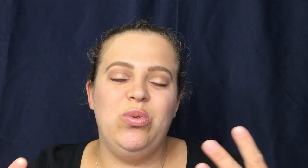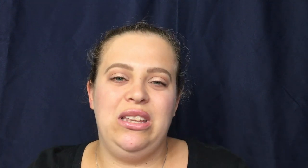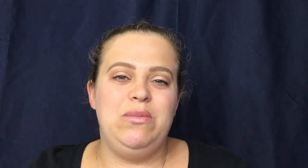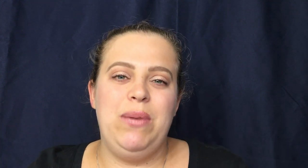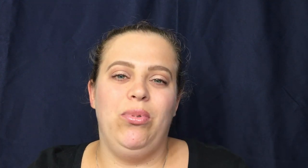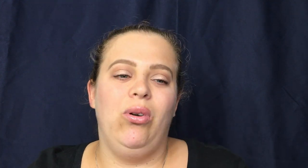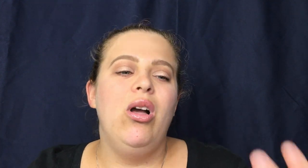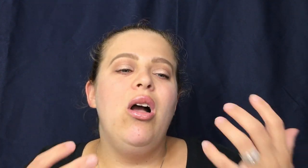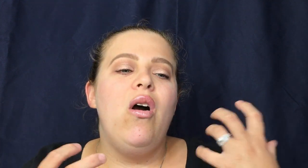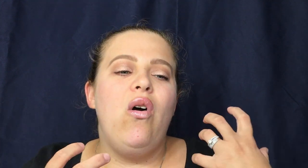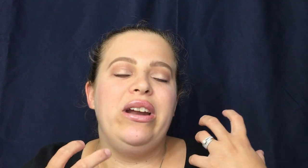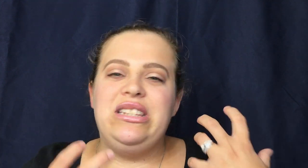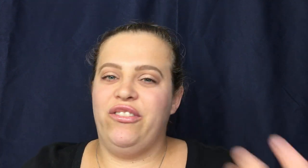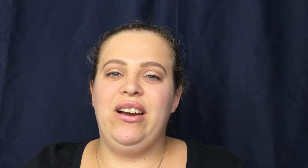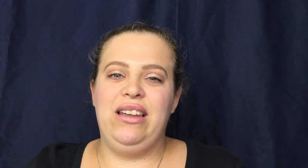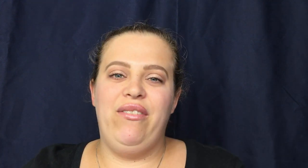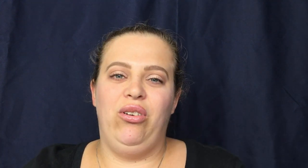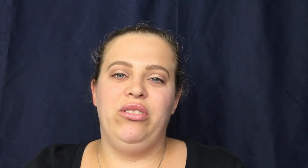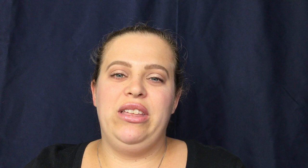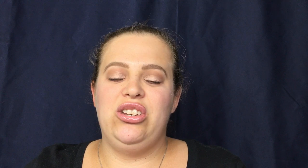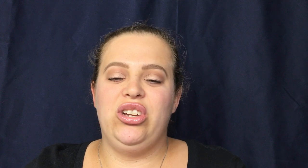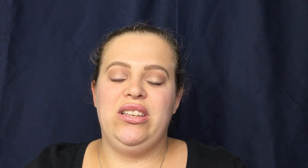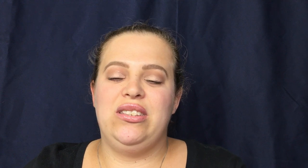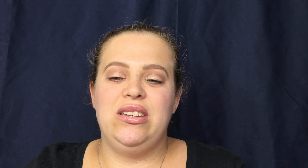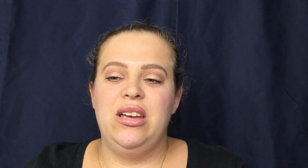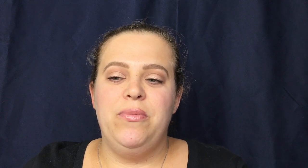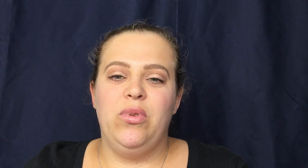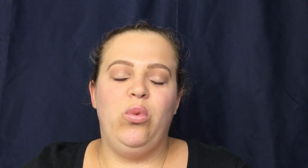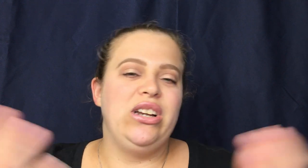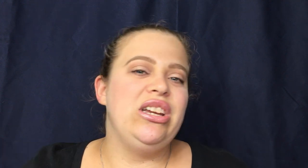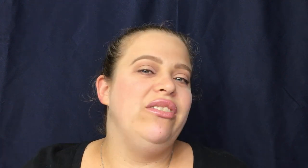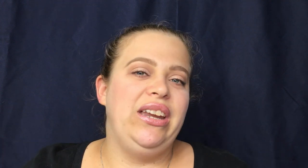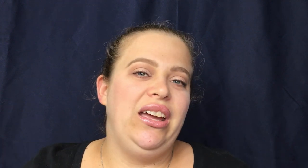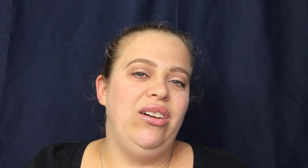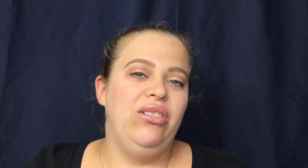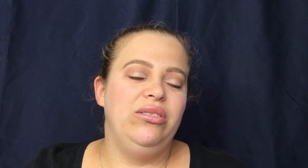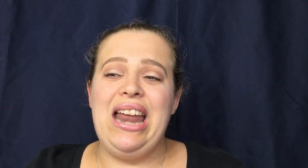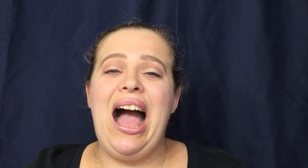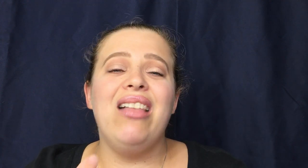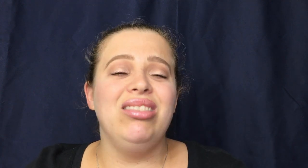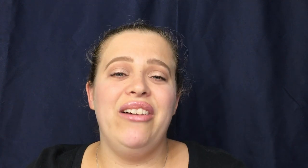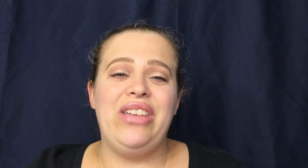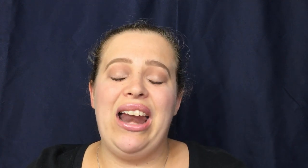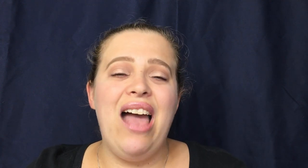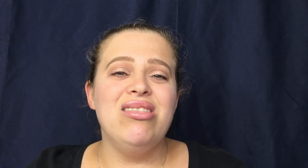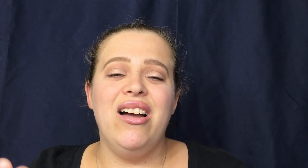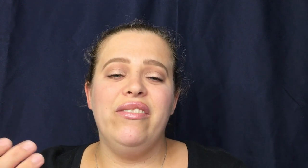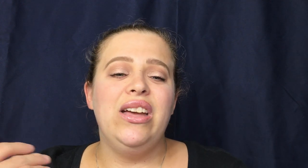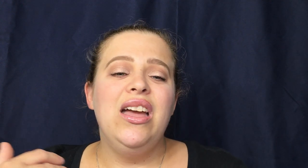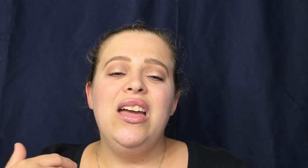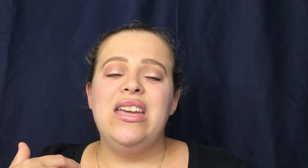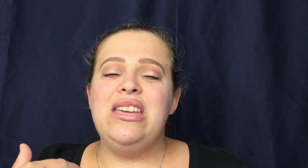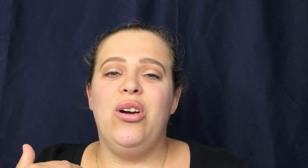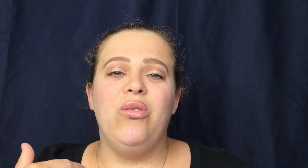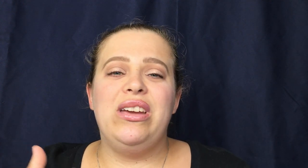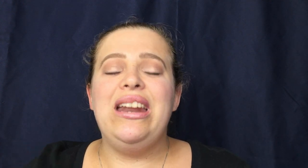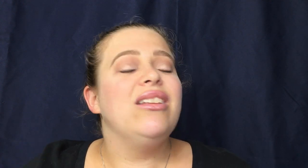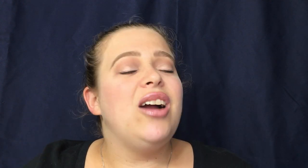these people on a different level than just watching a video. And I love that. I love, you know, getting the